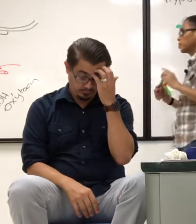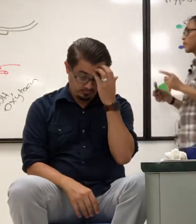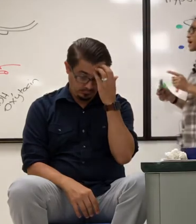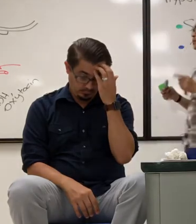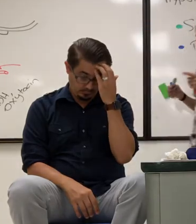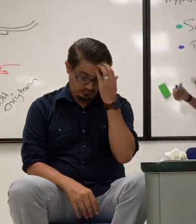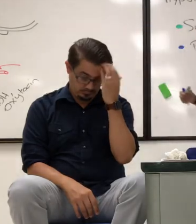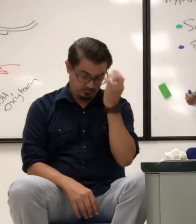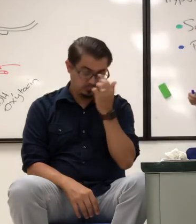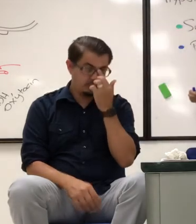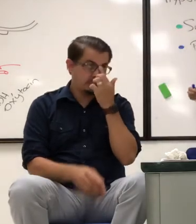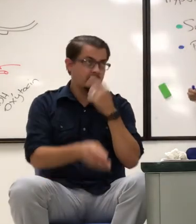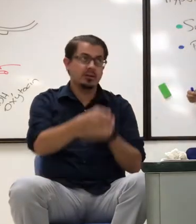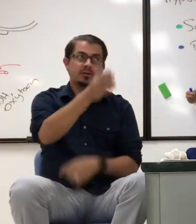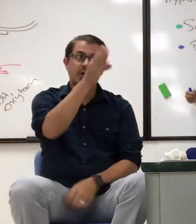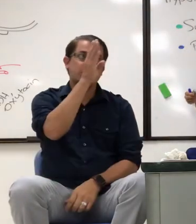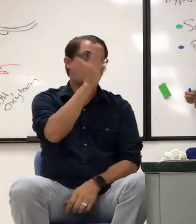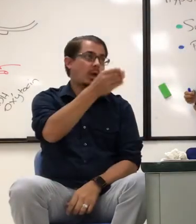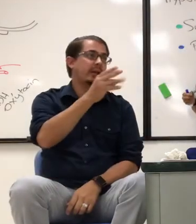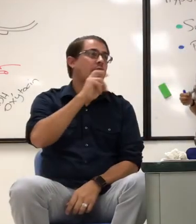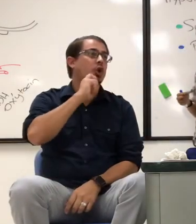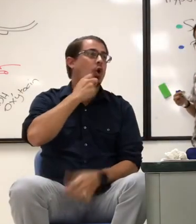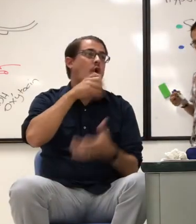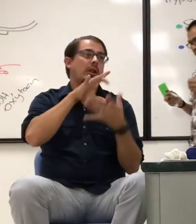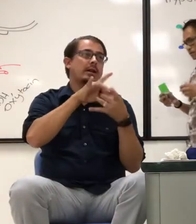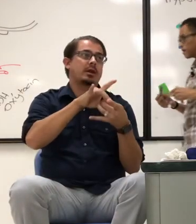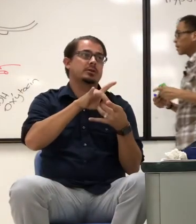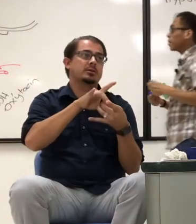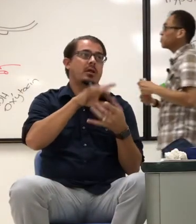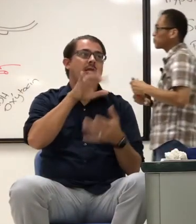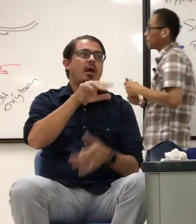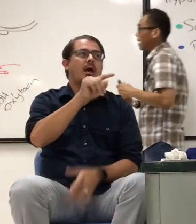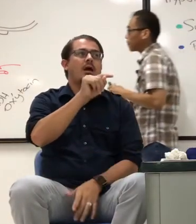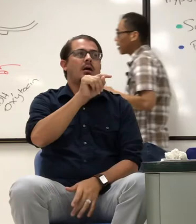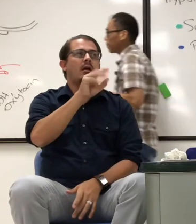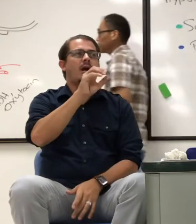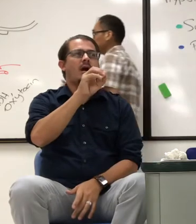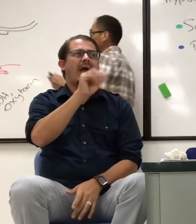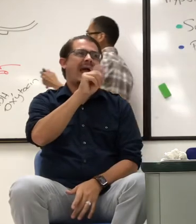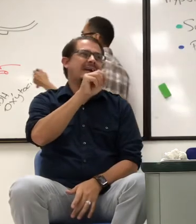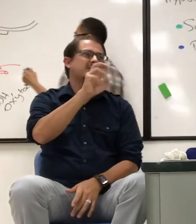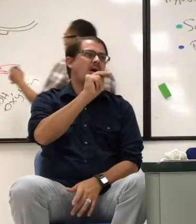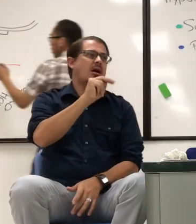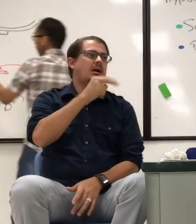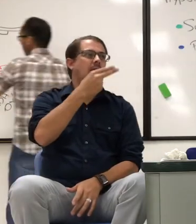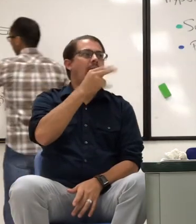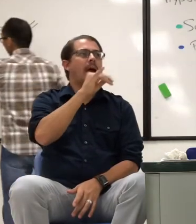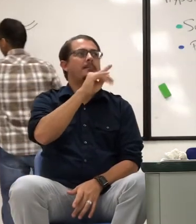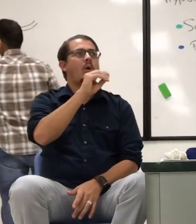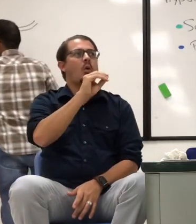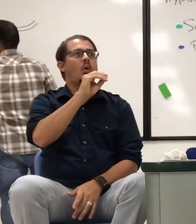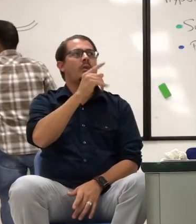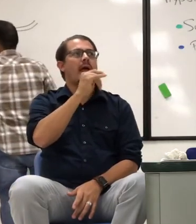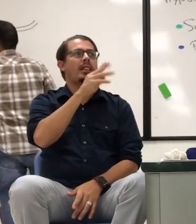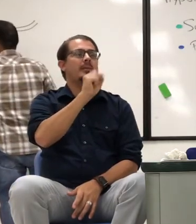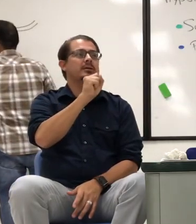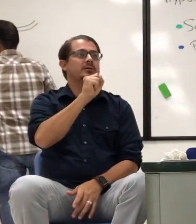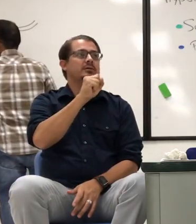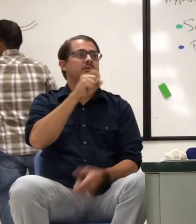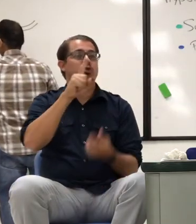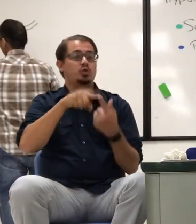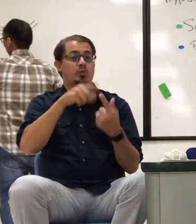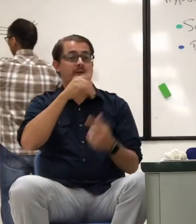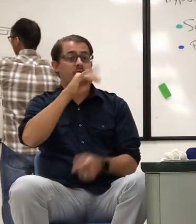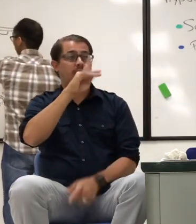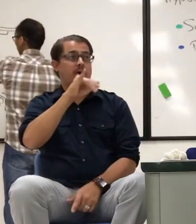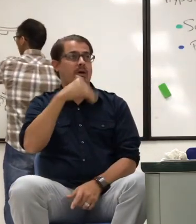So it's a direct neural connection. That tract of axons that goes from hypothalamus down to pituitary, right here, has a name.